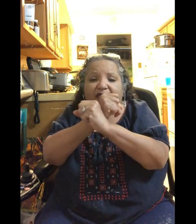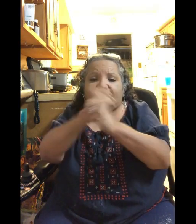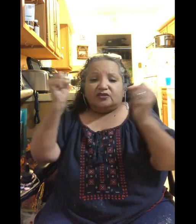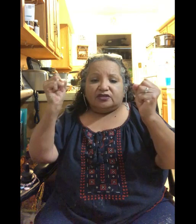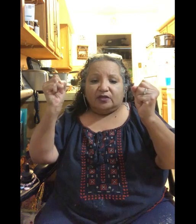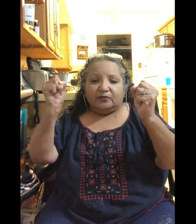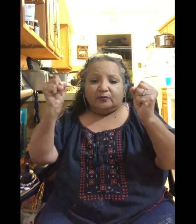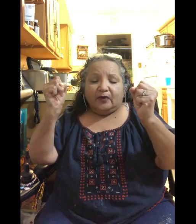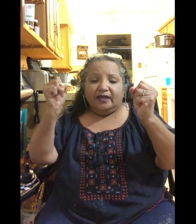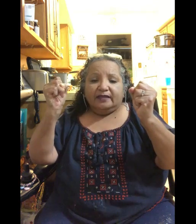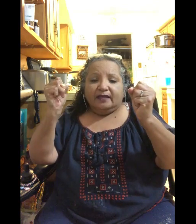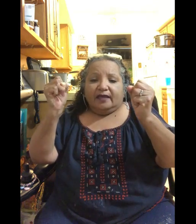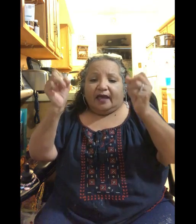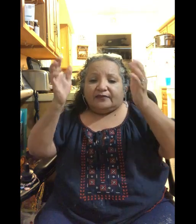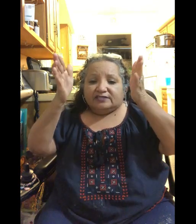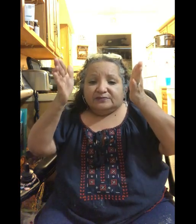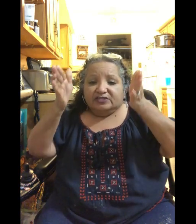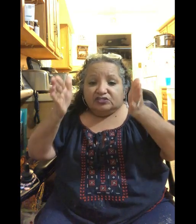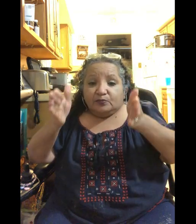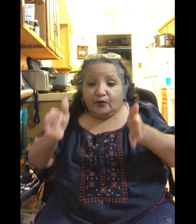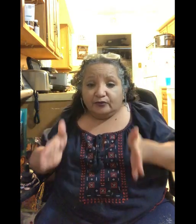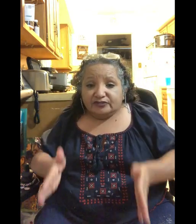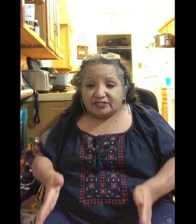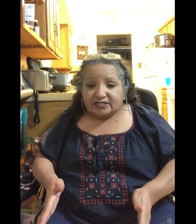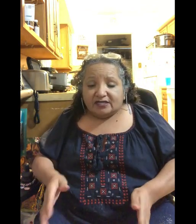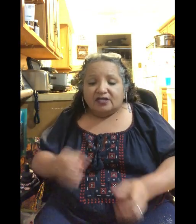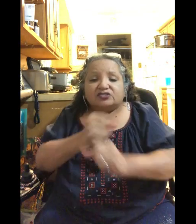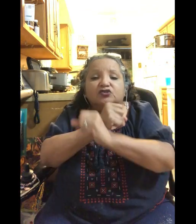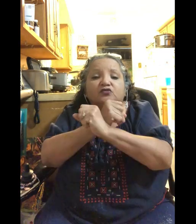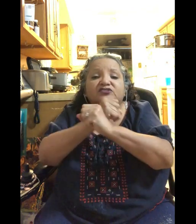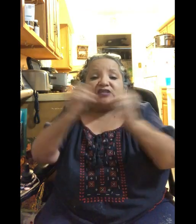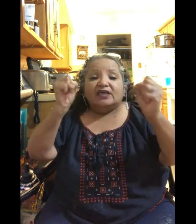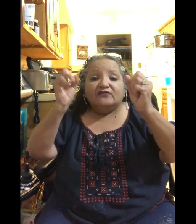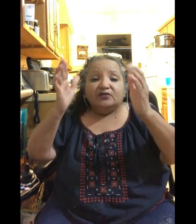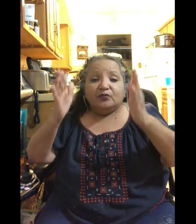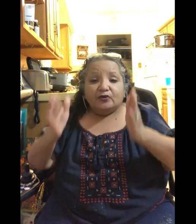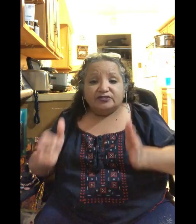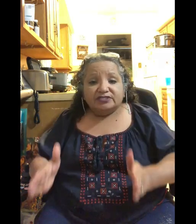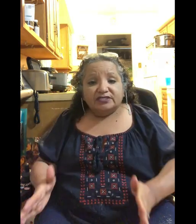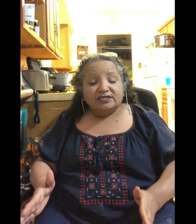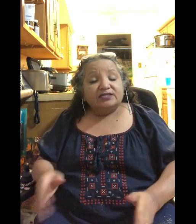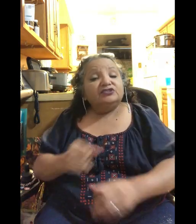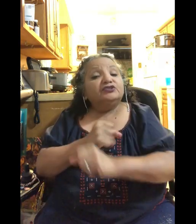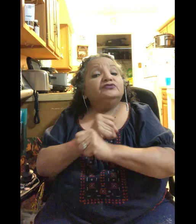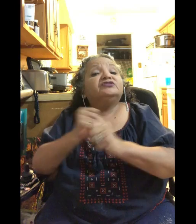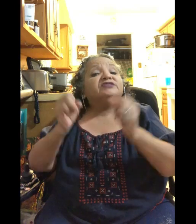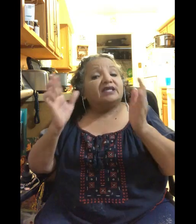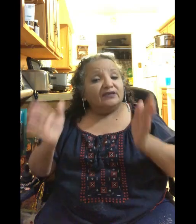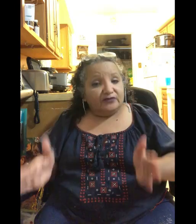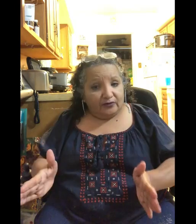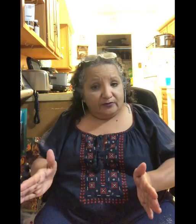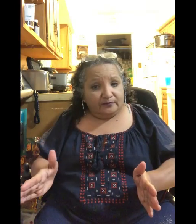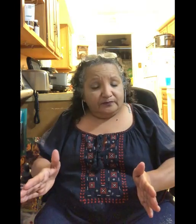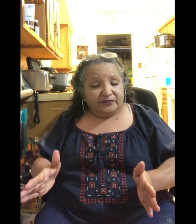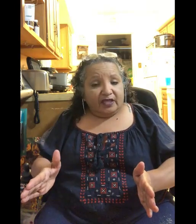and they break. And this means person. So saving person is your Savior.